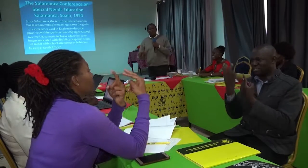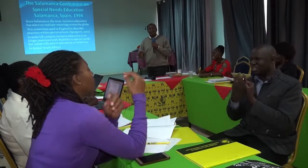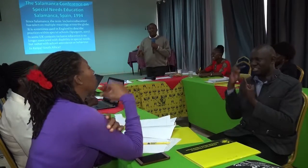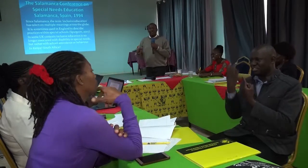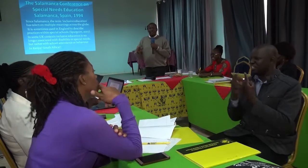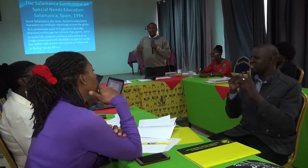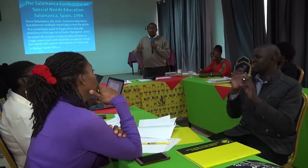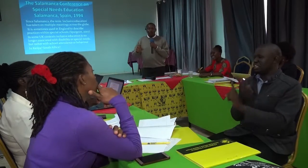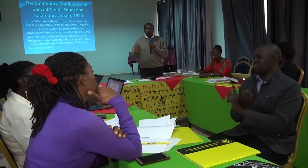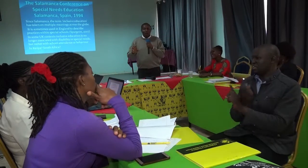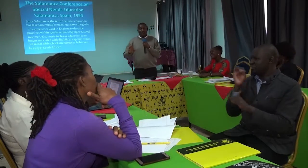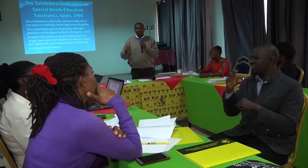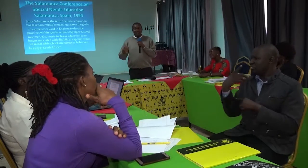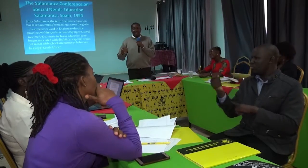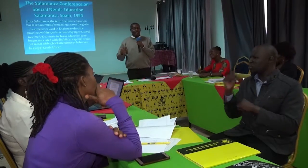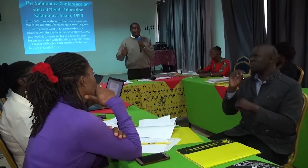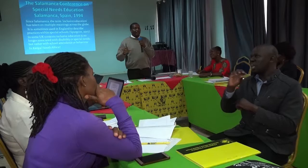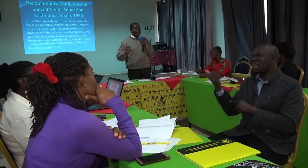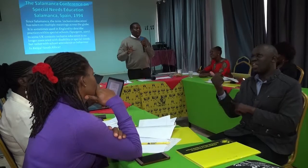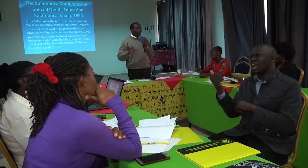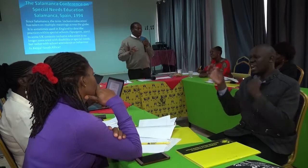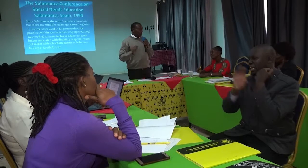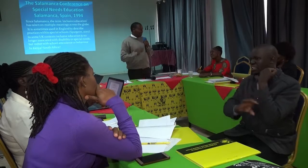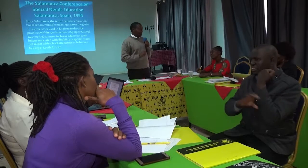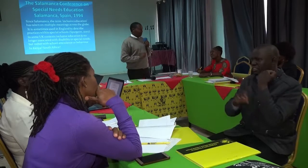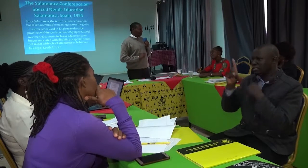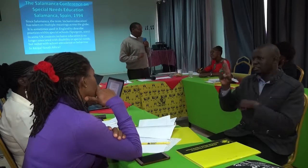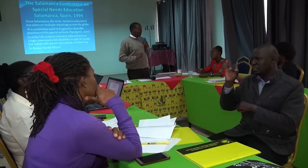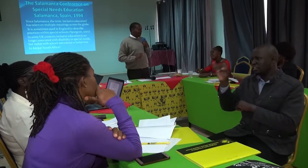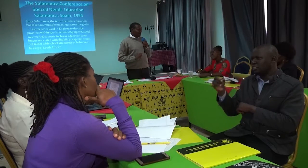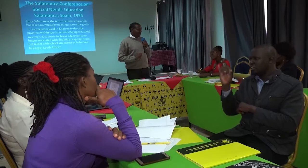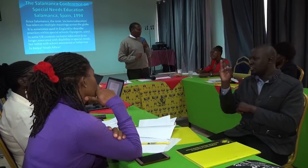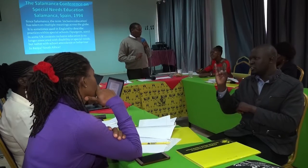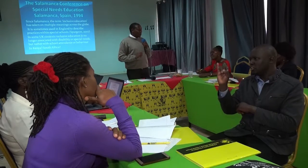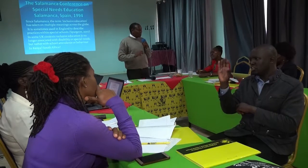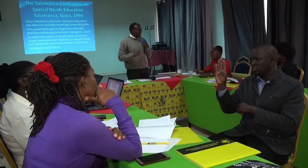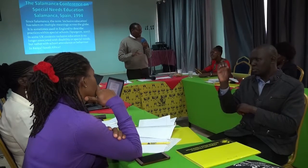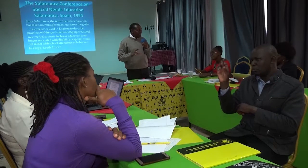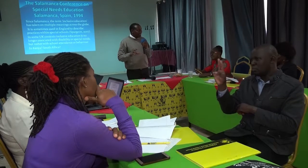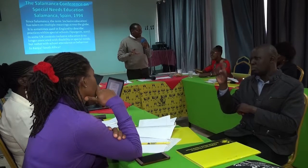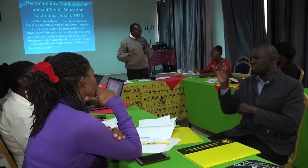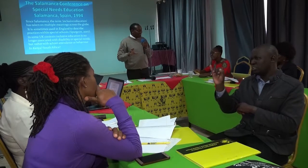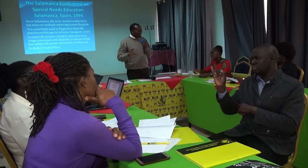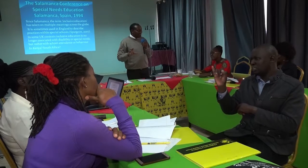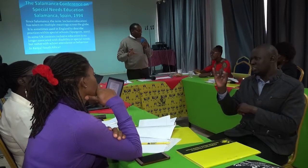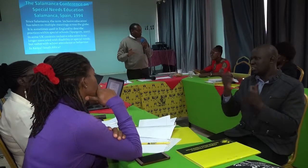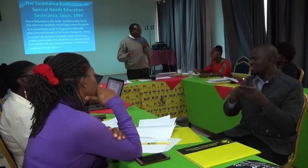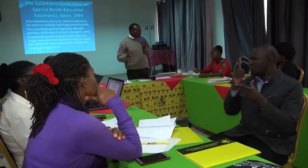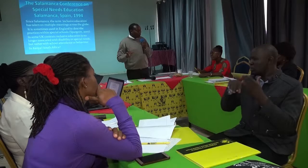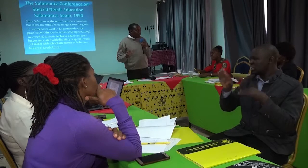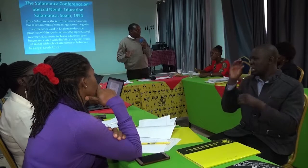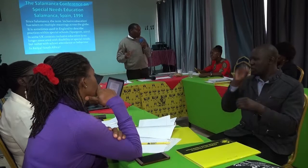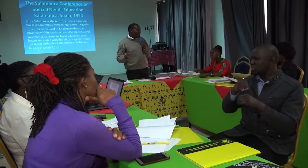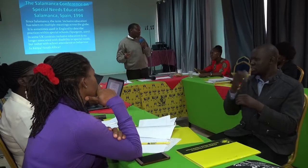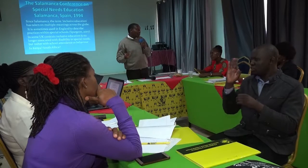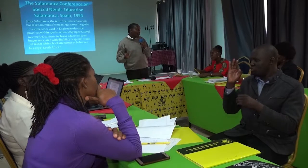issues. If you go to a country like Djibouti, what is their context